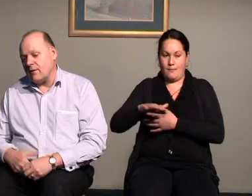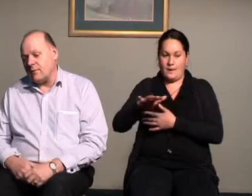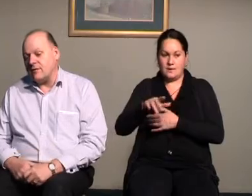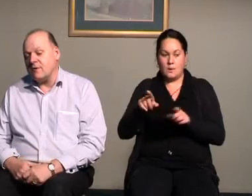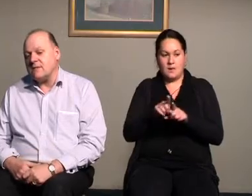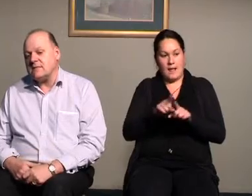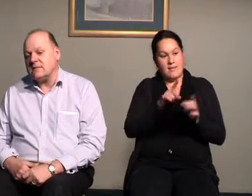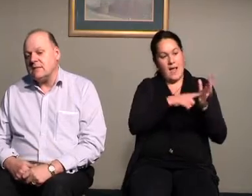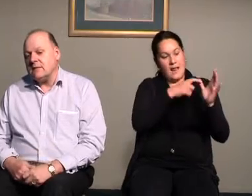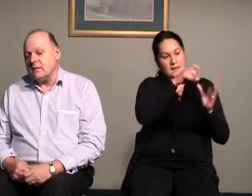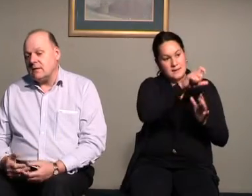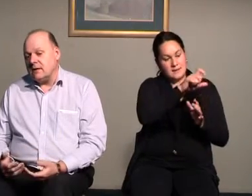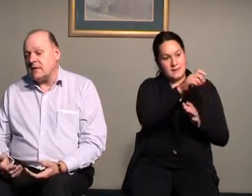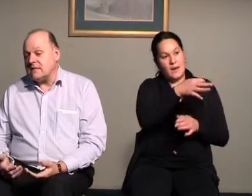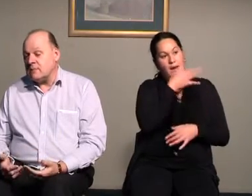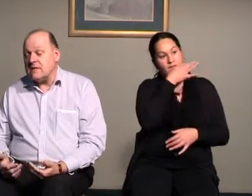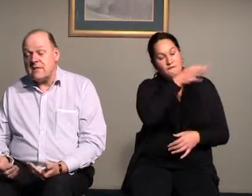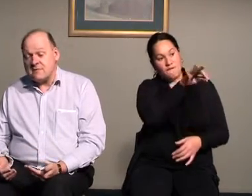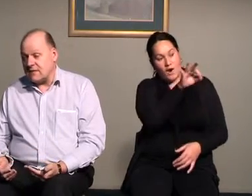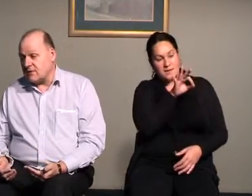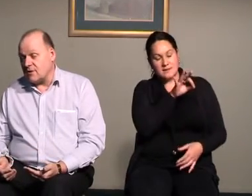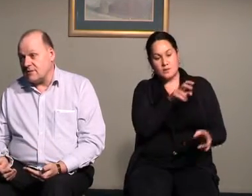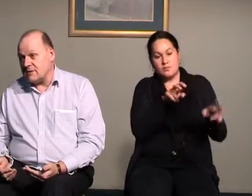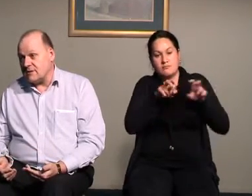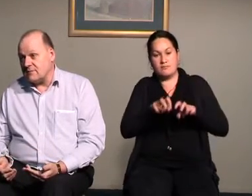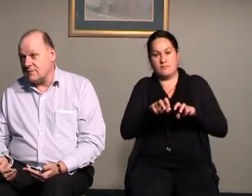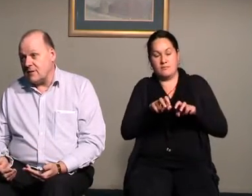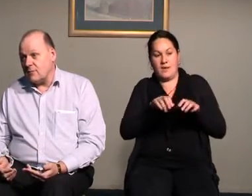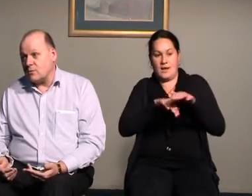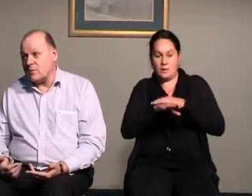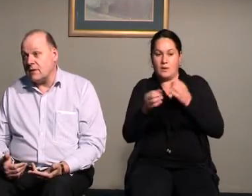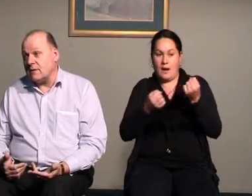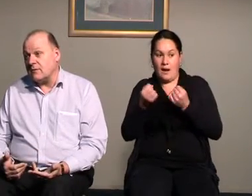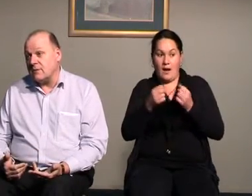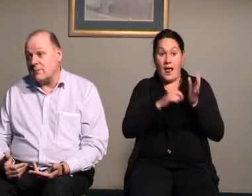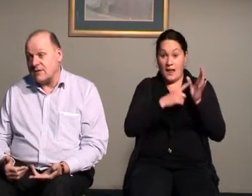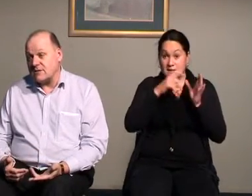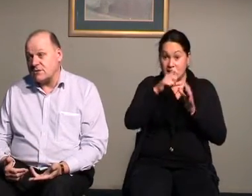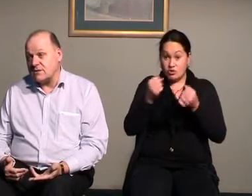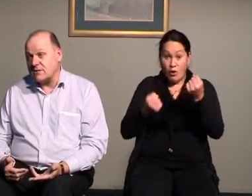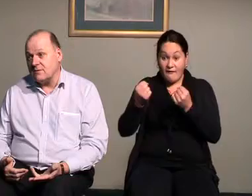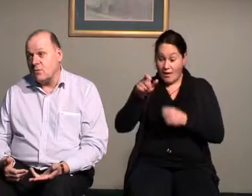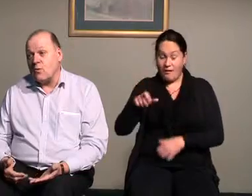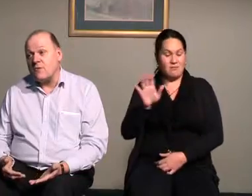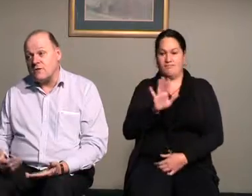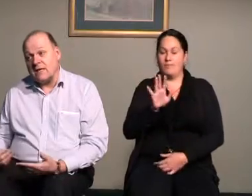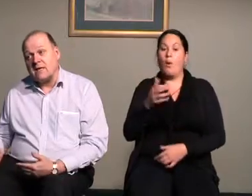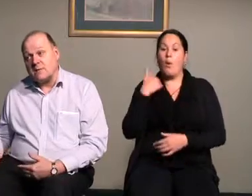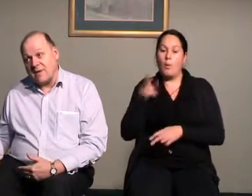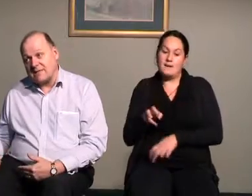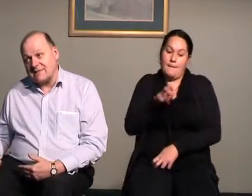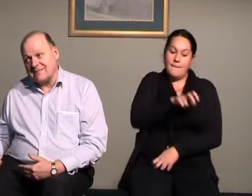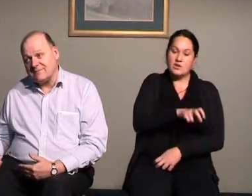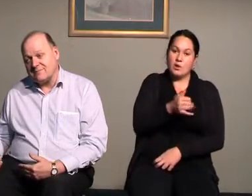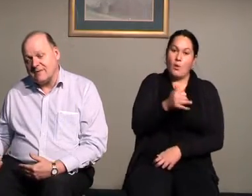the car and been invited. The LAC would never take the driver's seat. They would always be either in the passenger seat or eventually get